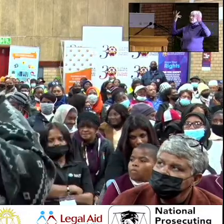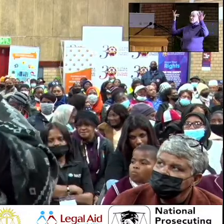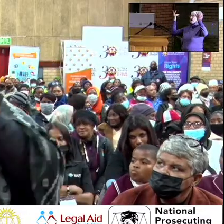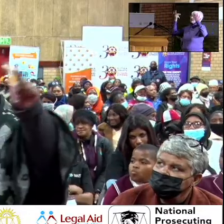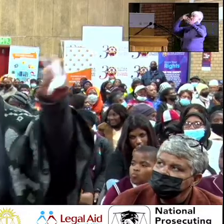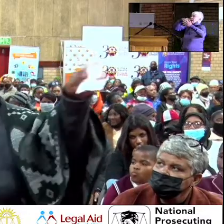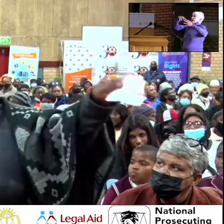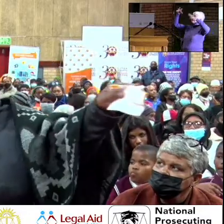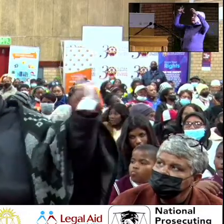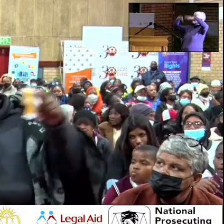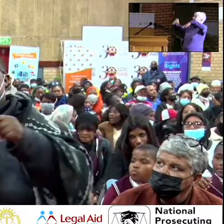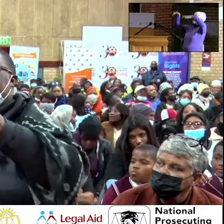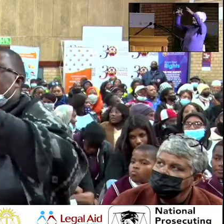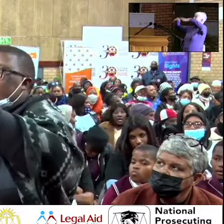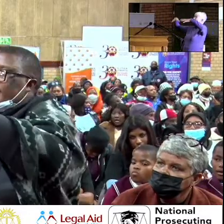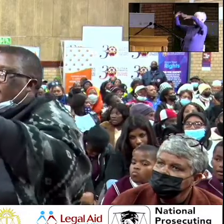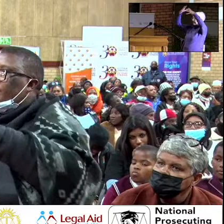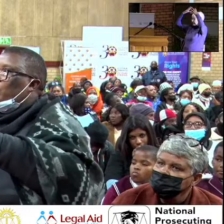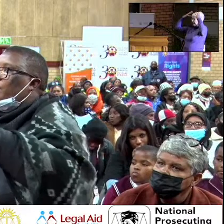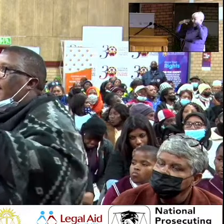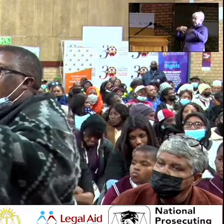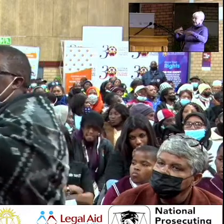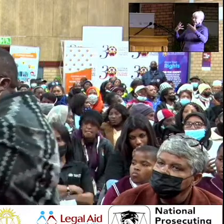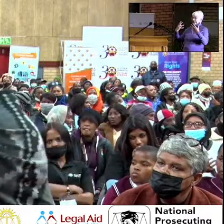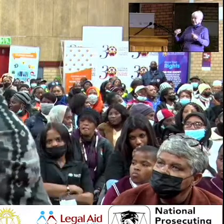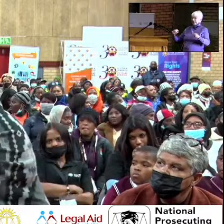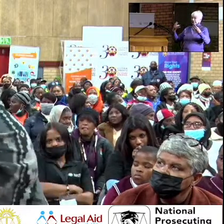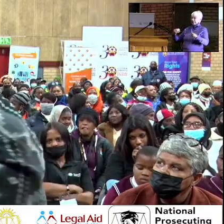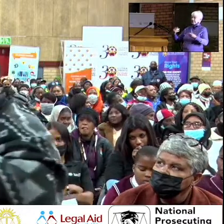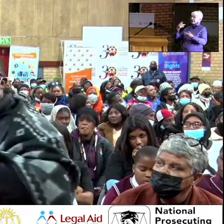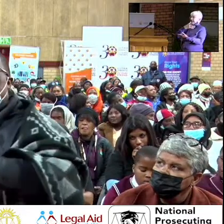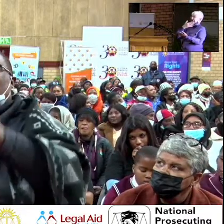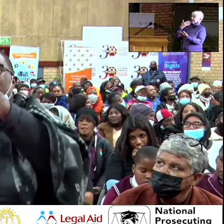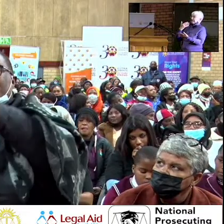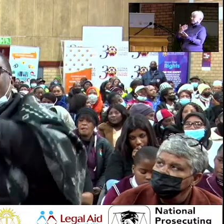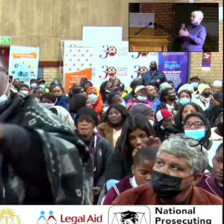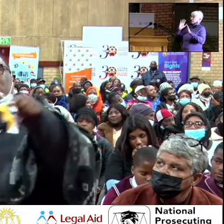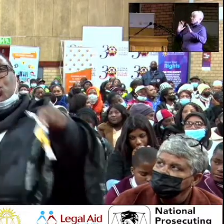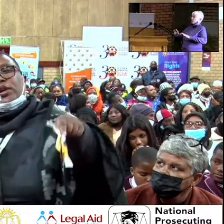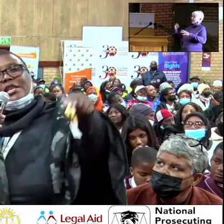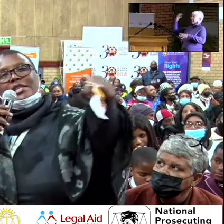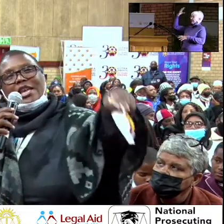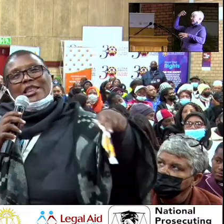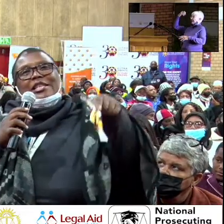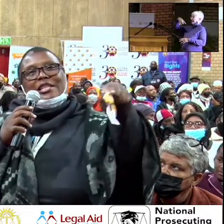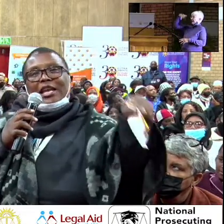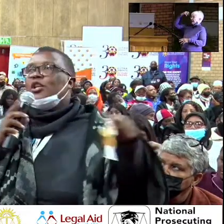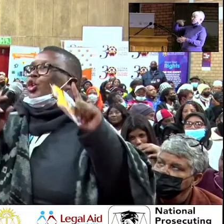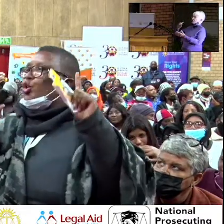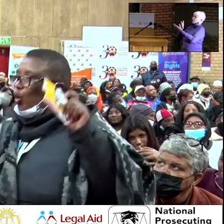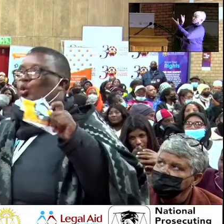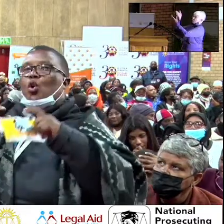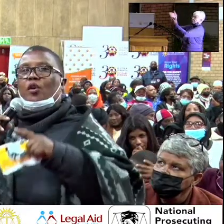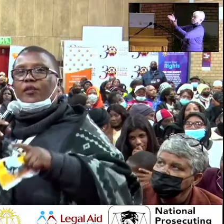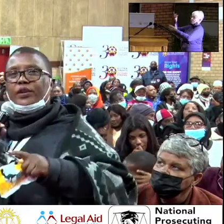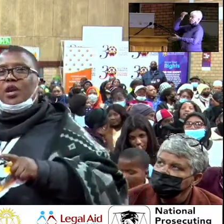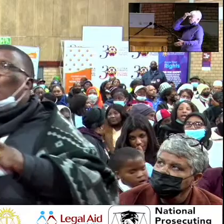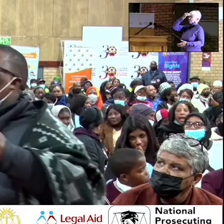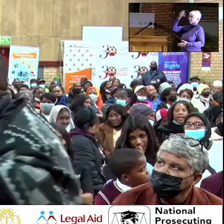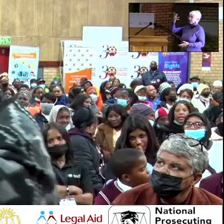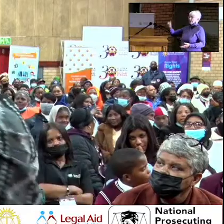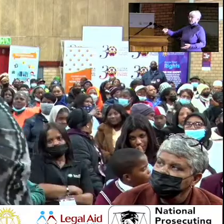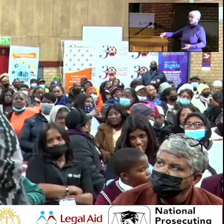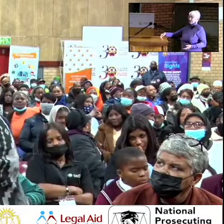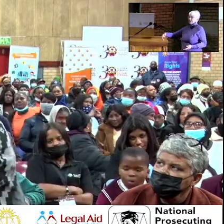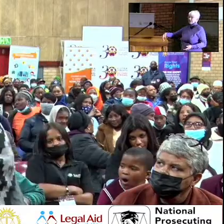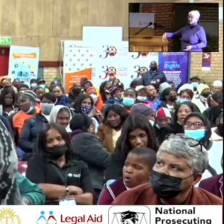go to N1 City to pay a DSTV, you find a tent so that people can queue inside the tent due to COVID.